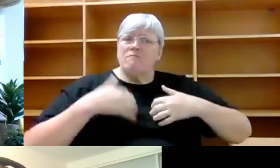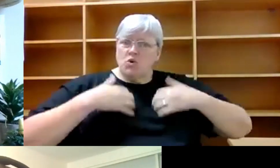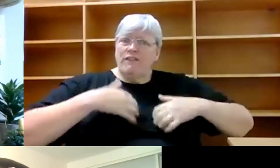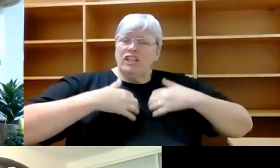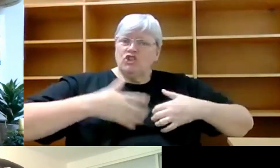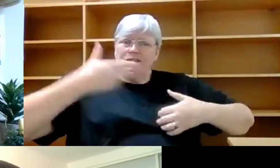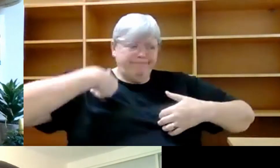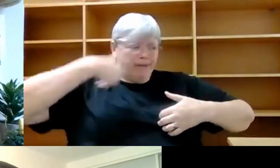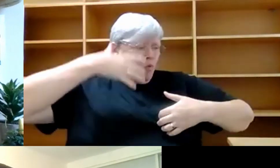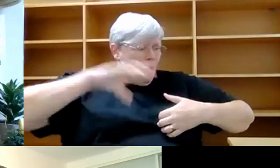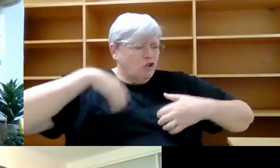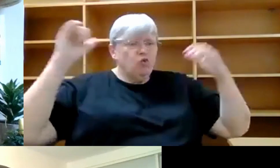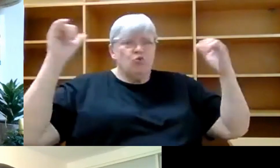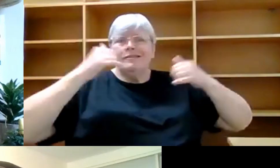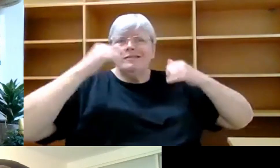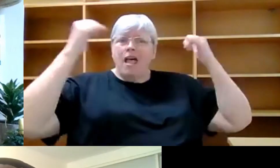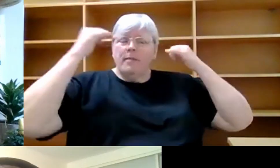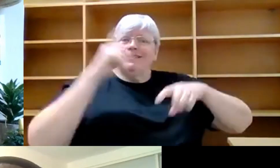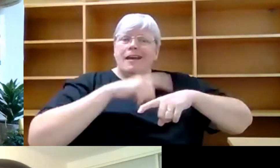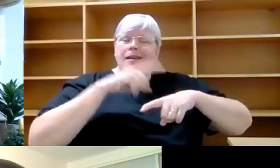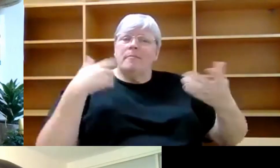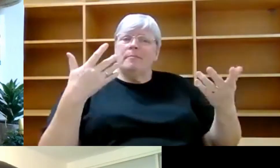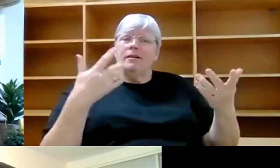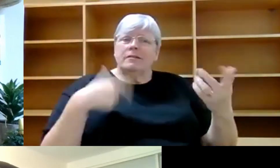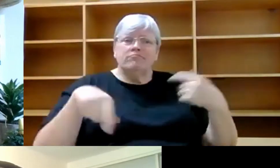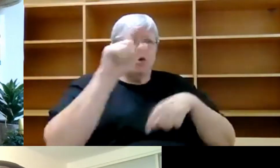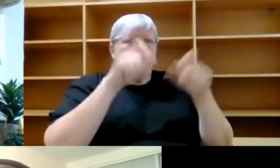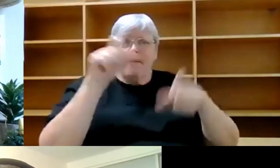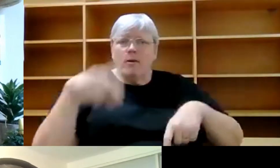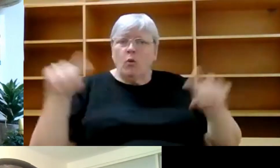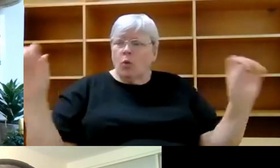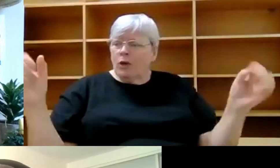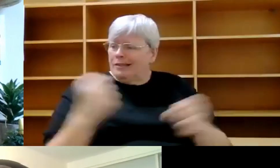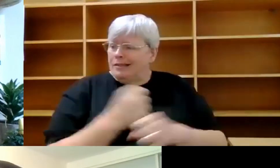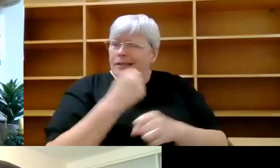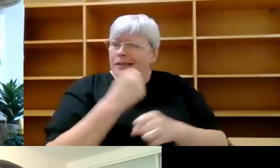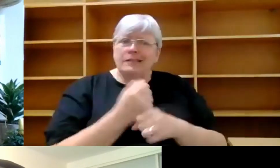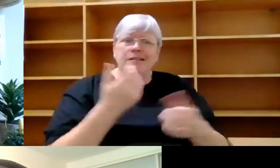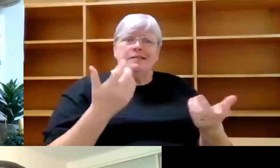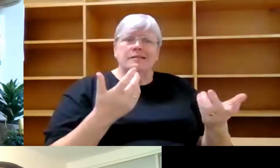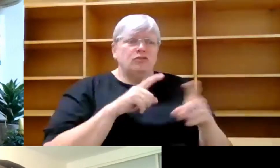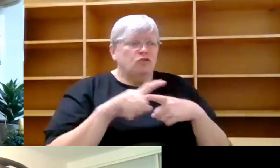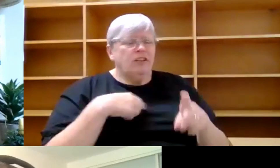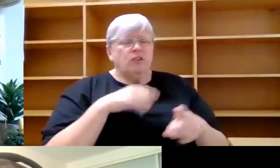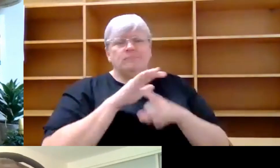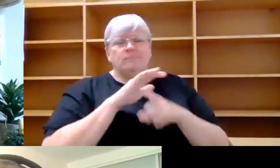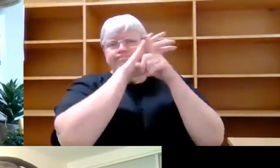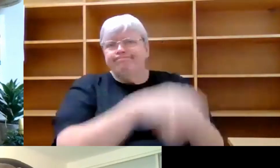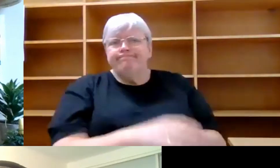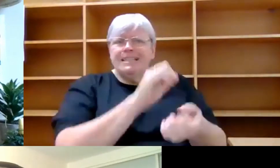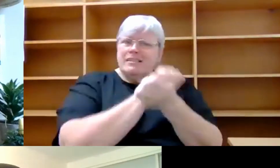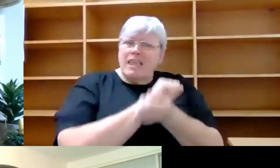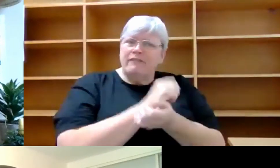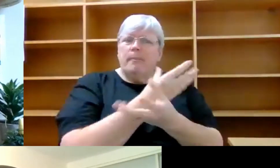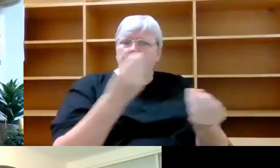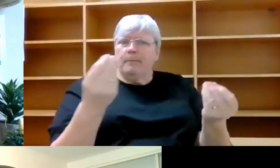to celebrate that time and celebrate what these people did, you know, in terms of trying to defeat slavery and